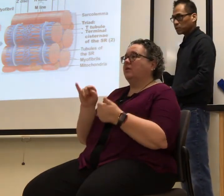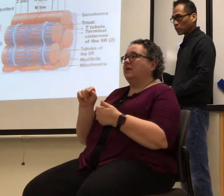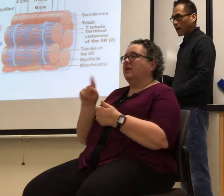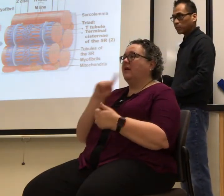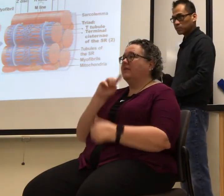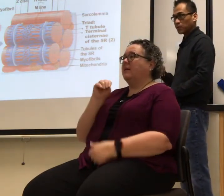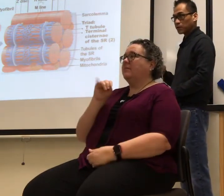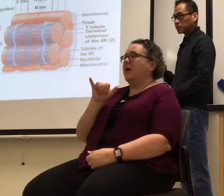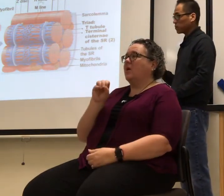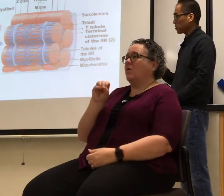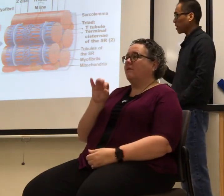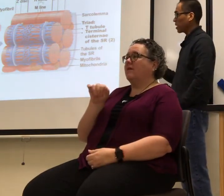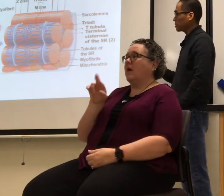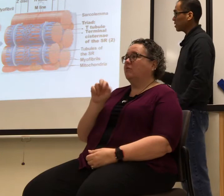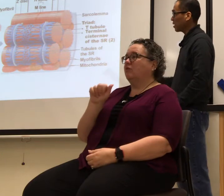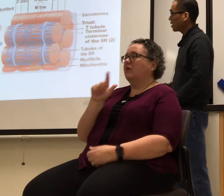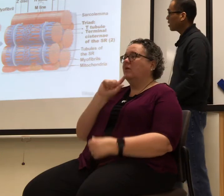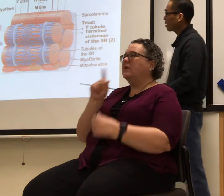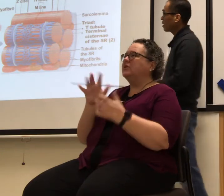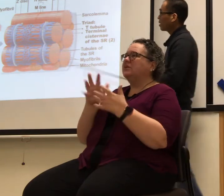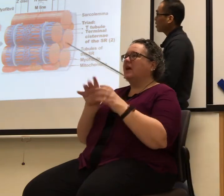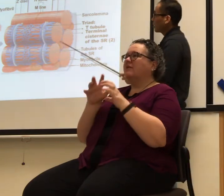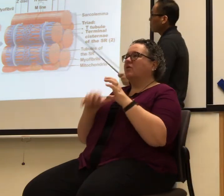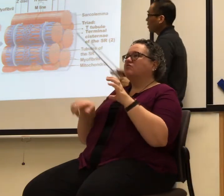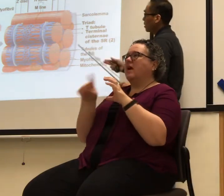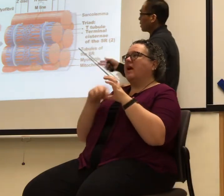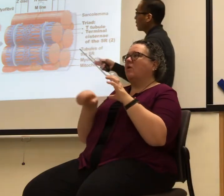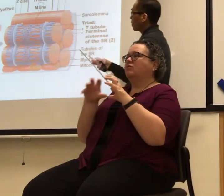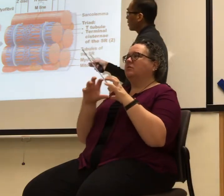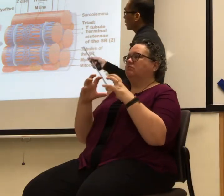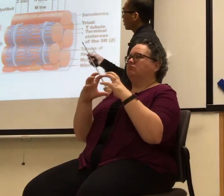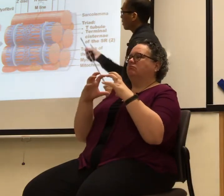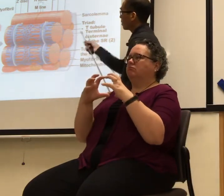myofibril, which is a round structure. So you kind of see